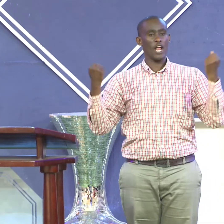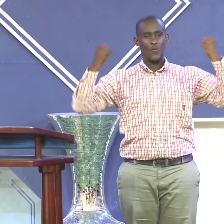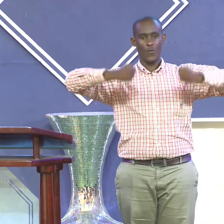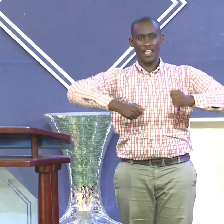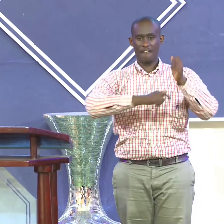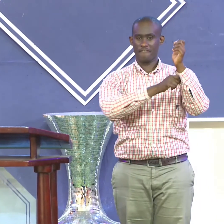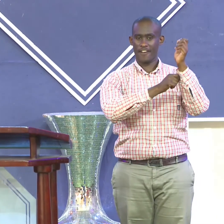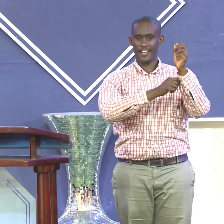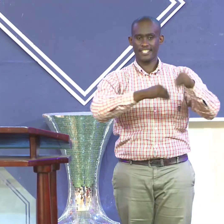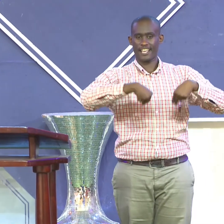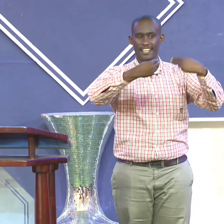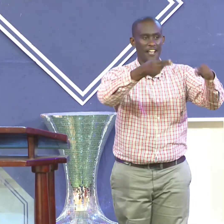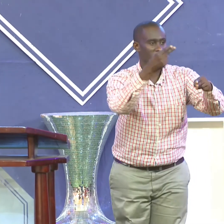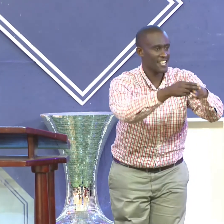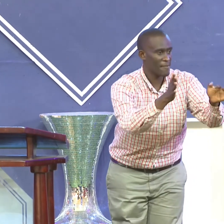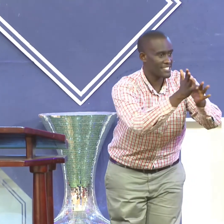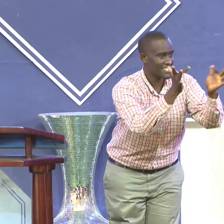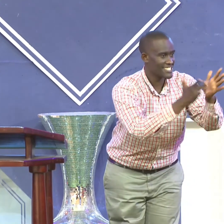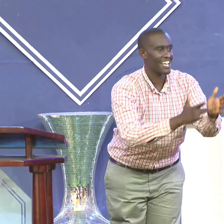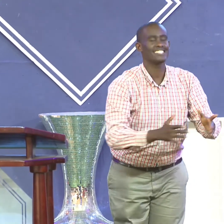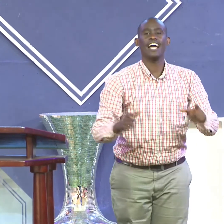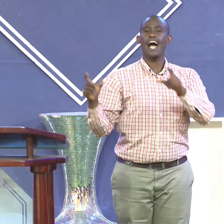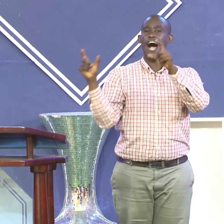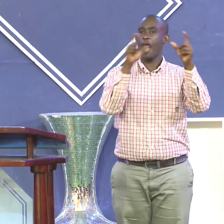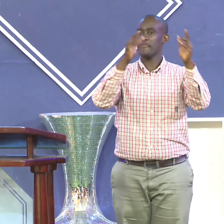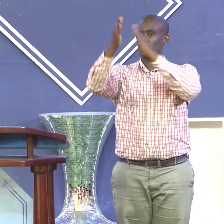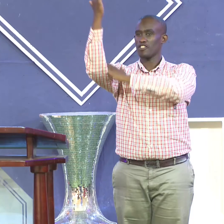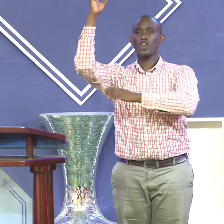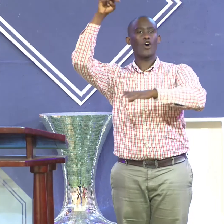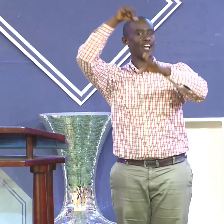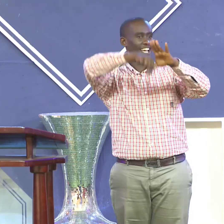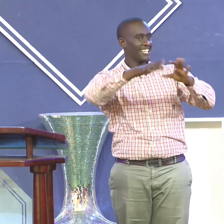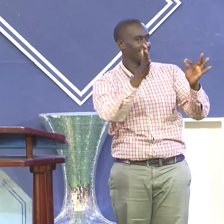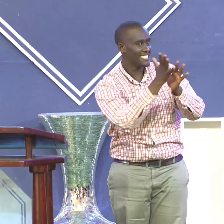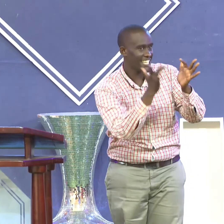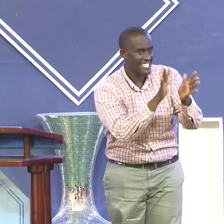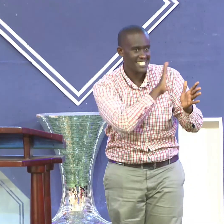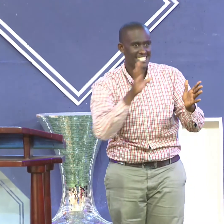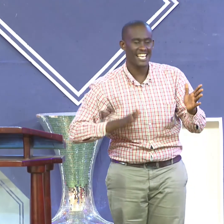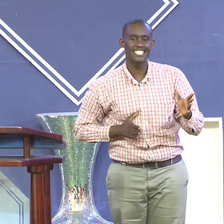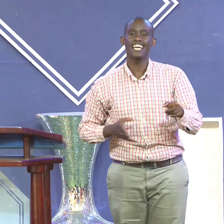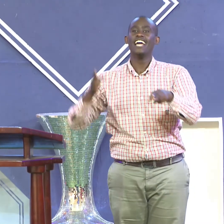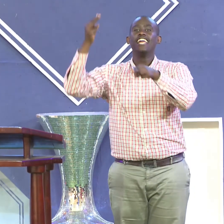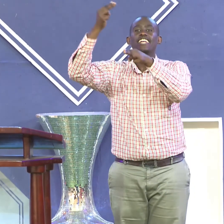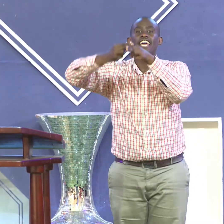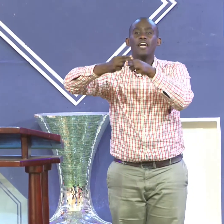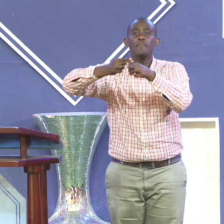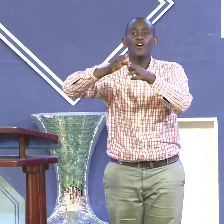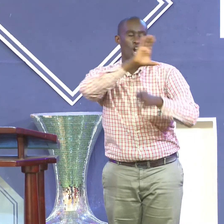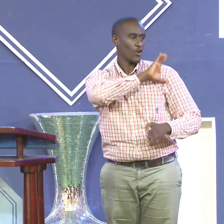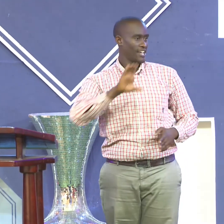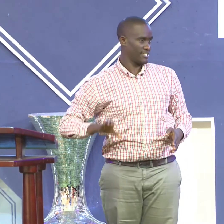that flesh was named Jesus. The image of God seated in him, called Christ.